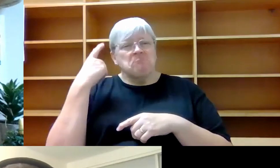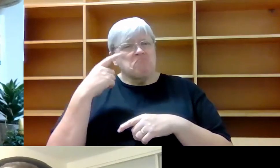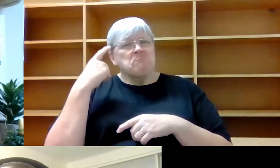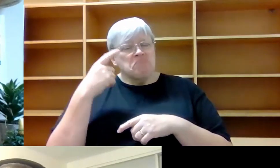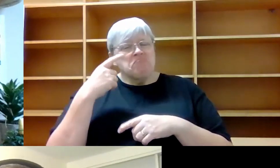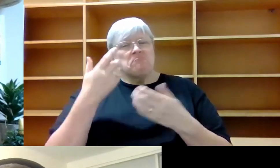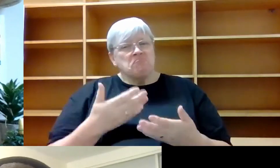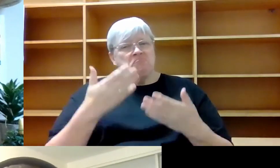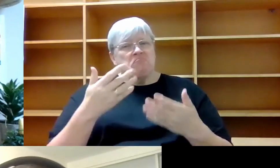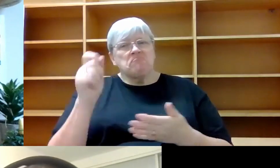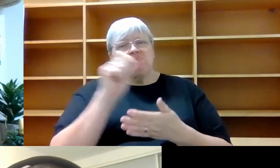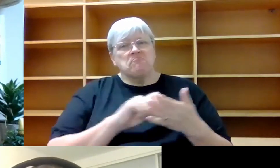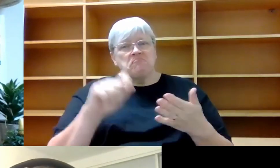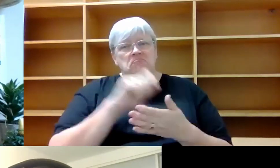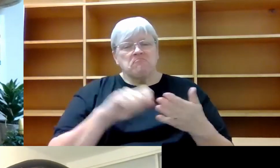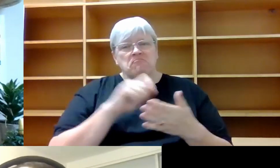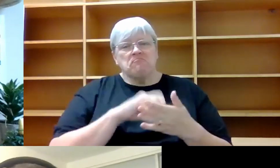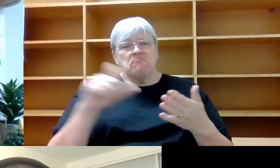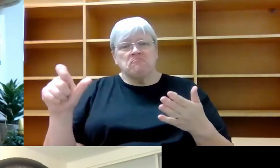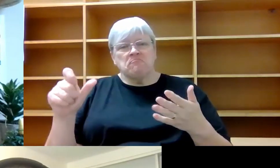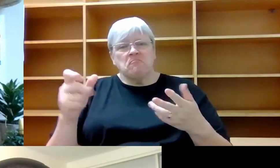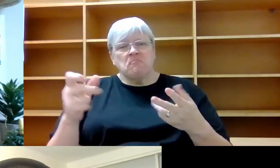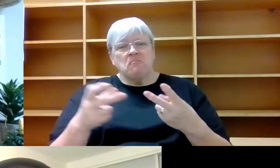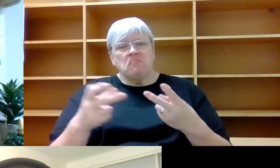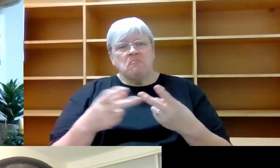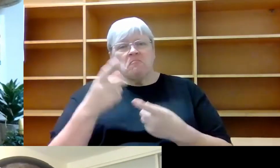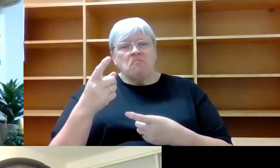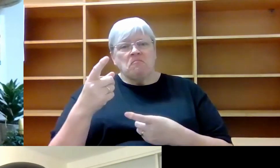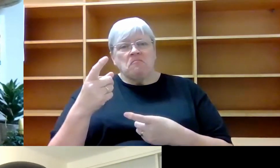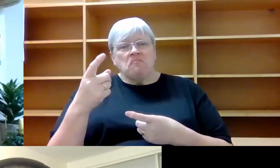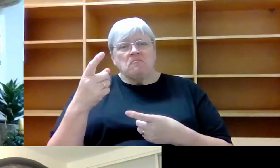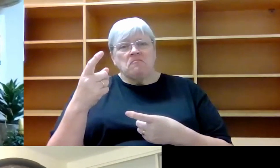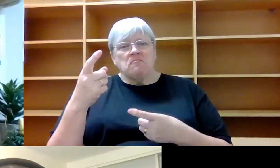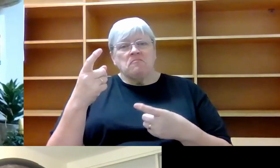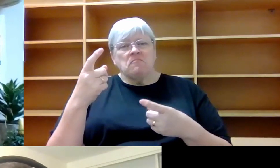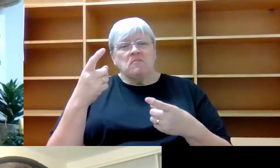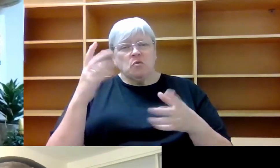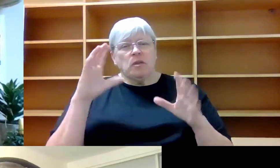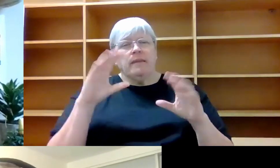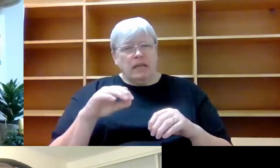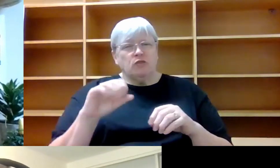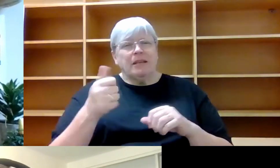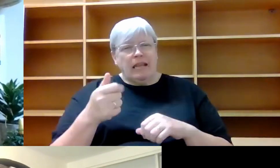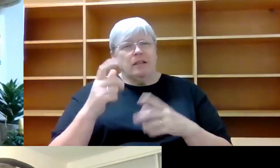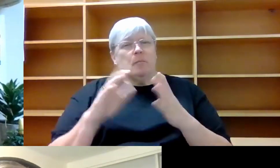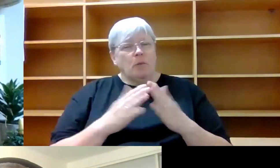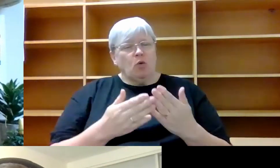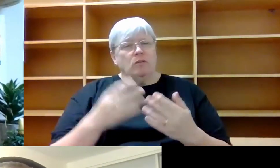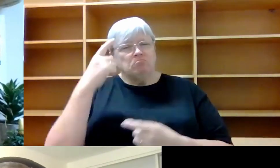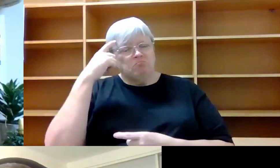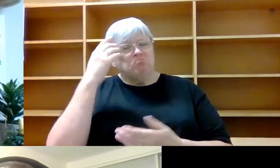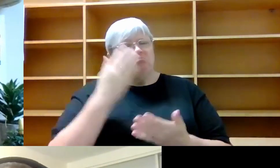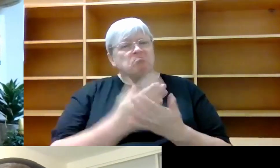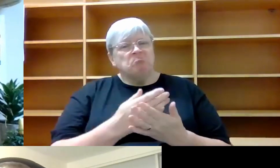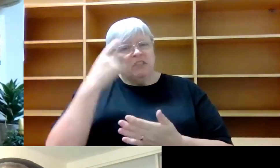moment, I'm writing another Crongton book. So when I finish that, I would definitely look